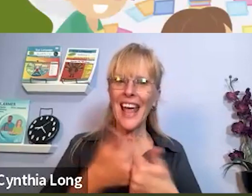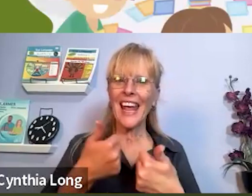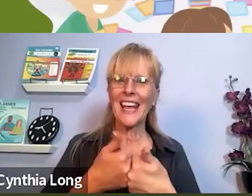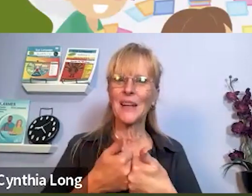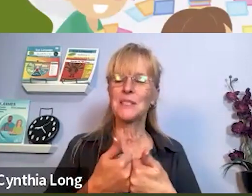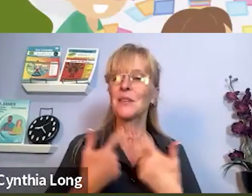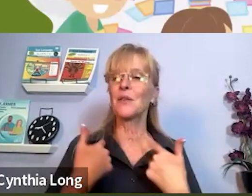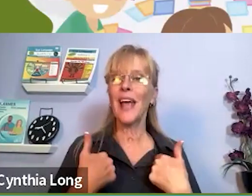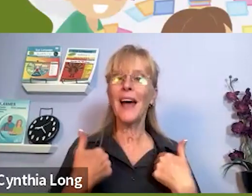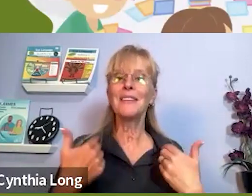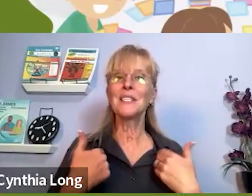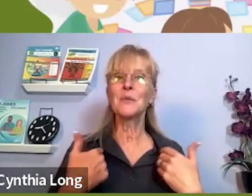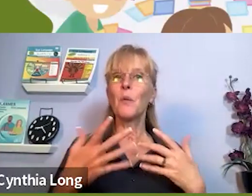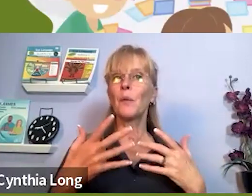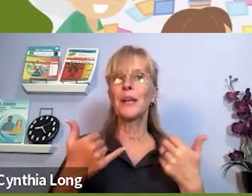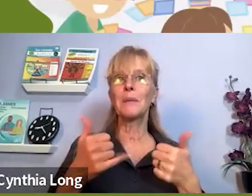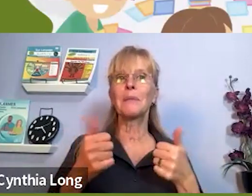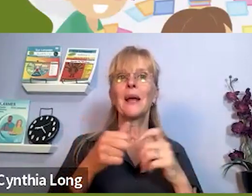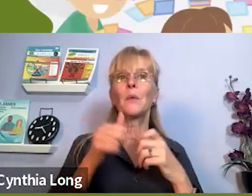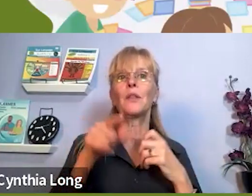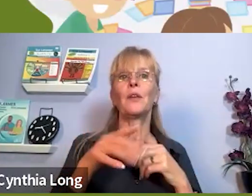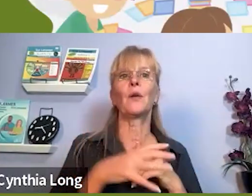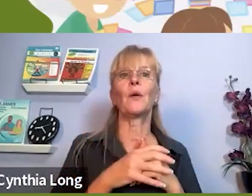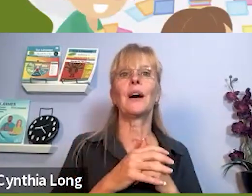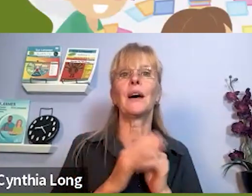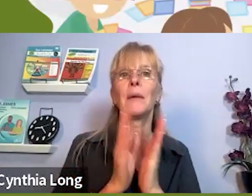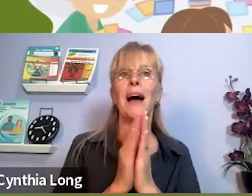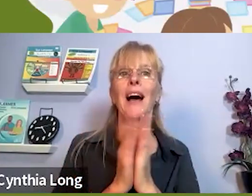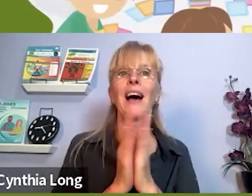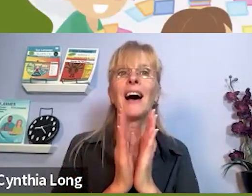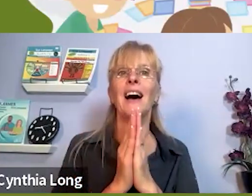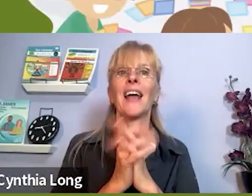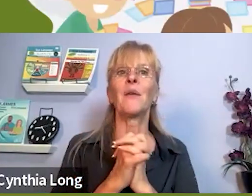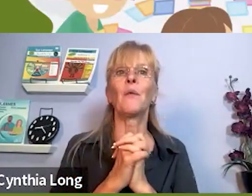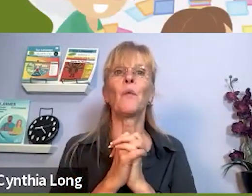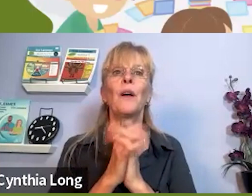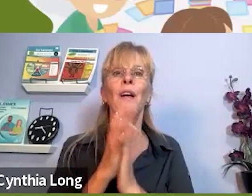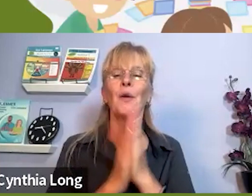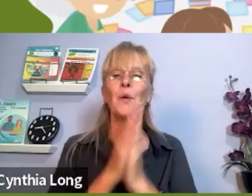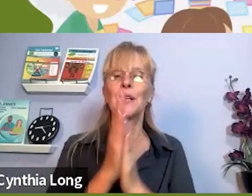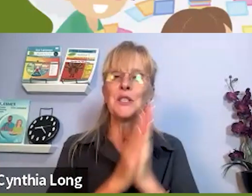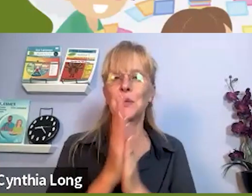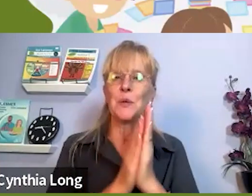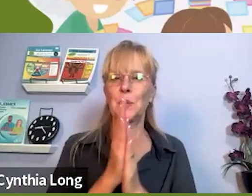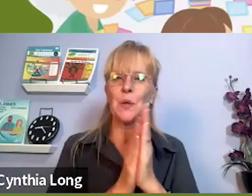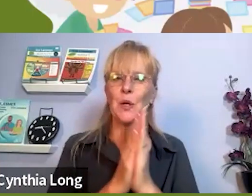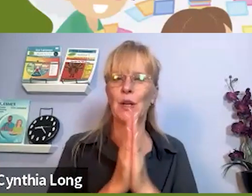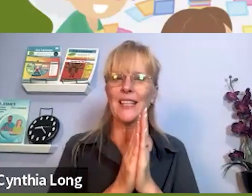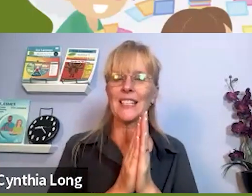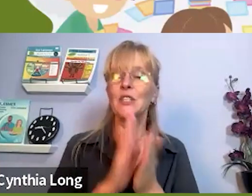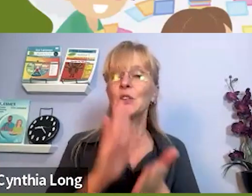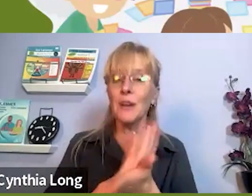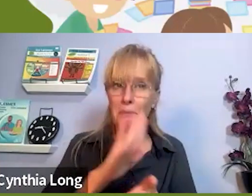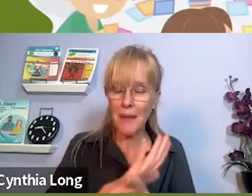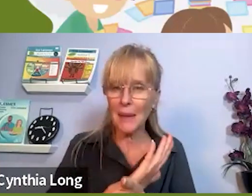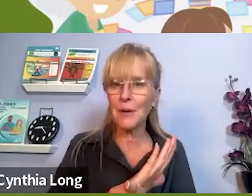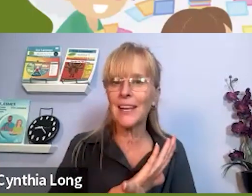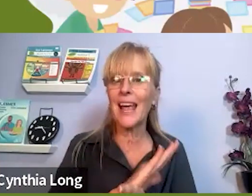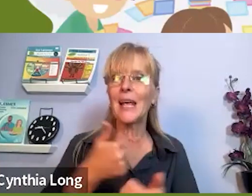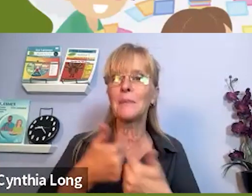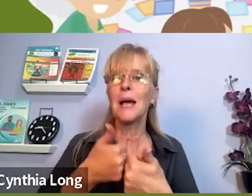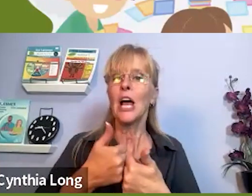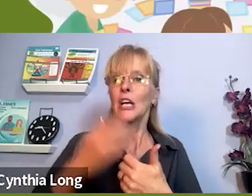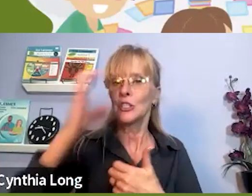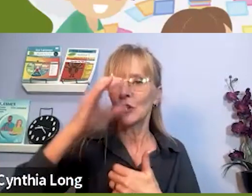Paper games. So we have this one where we can play with you. And we are going to look at this. So you can